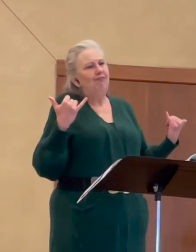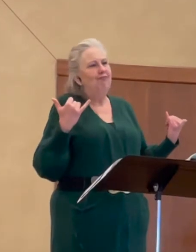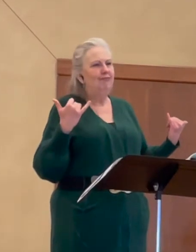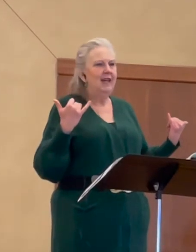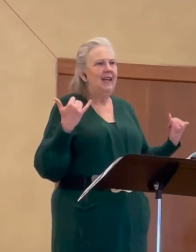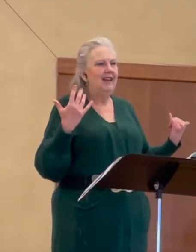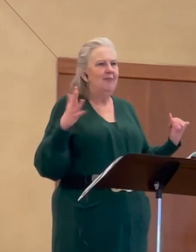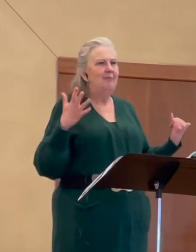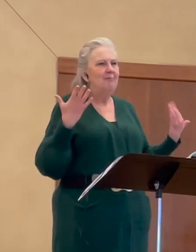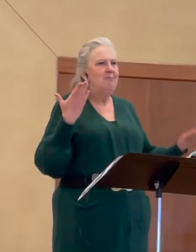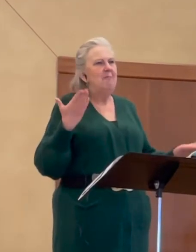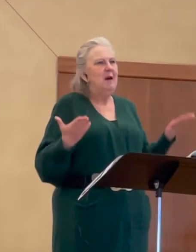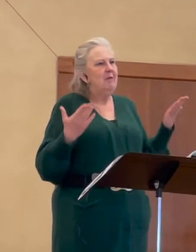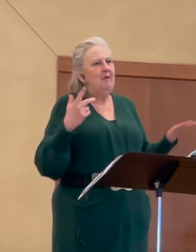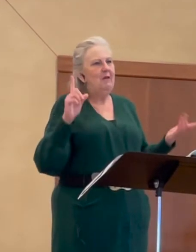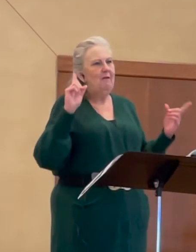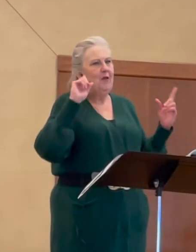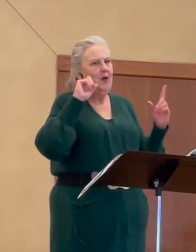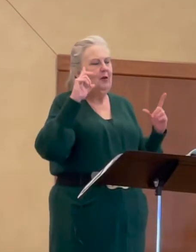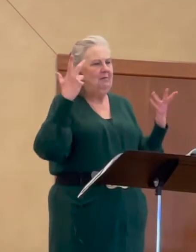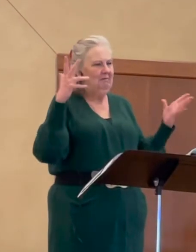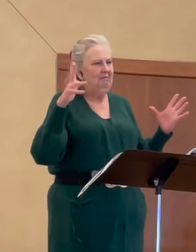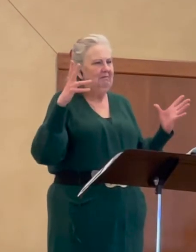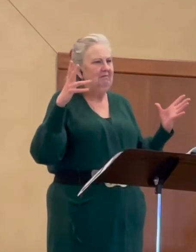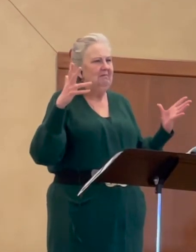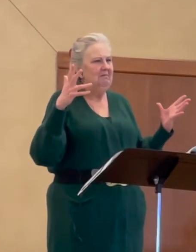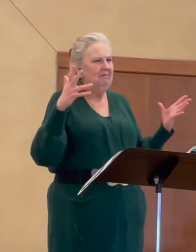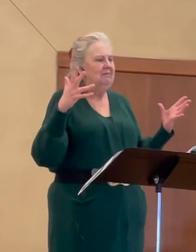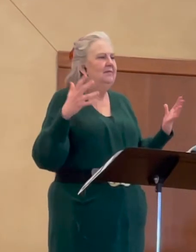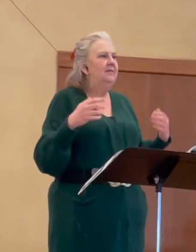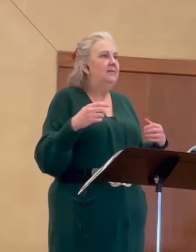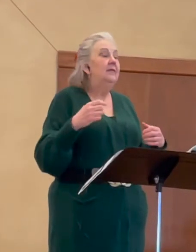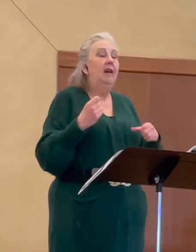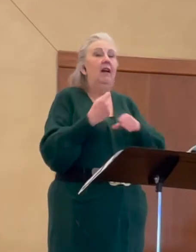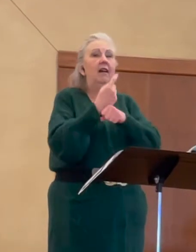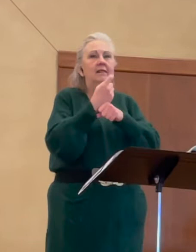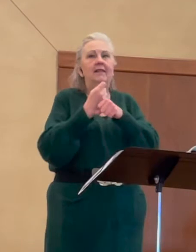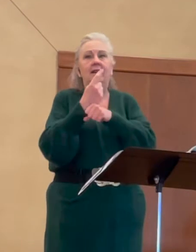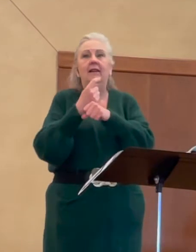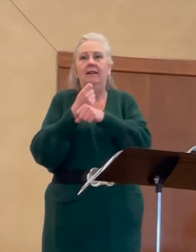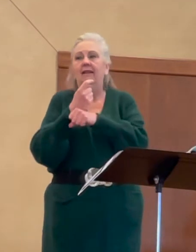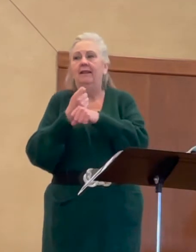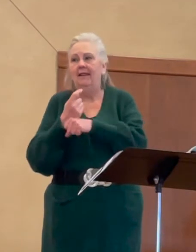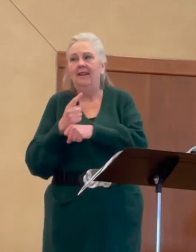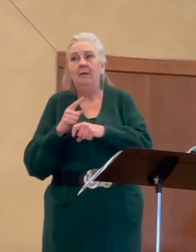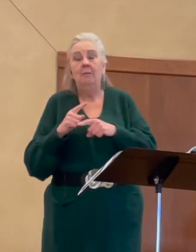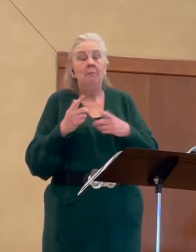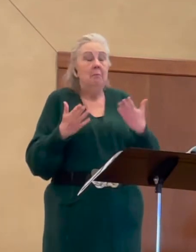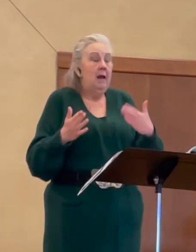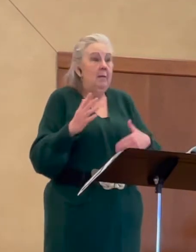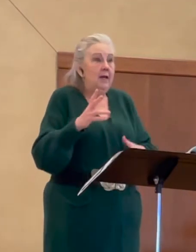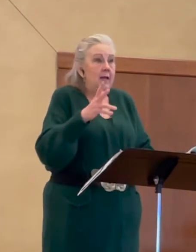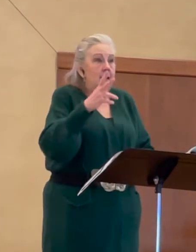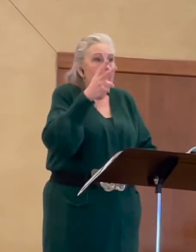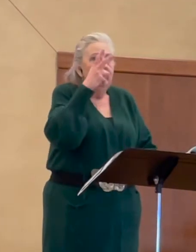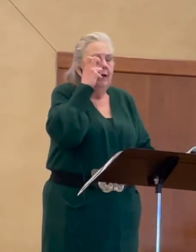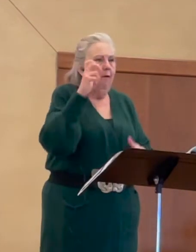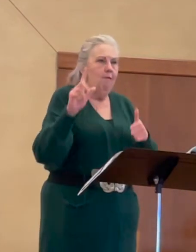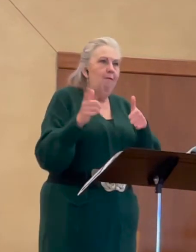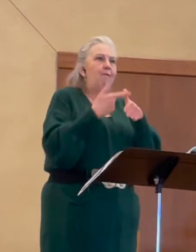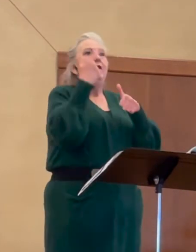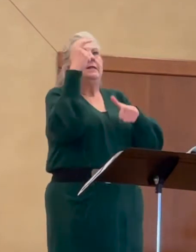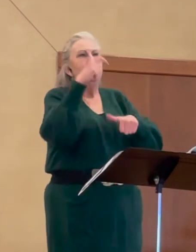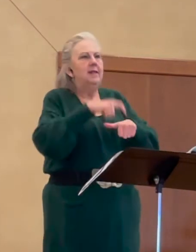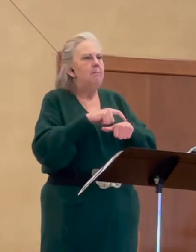before. Maybe you're saying to yourself, yes, we do this every year. Or maybe you're hearing this for the very first time.